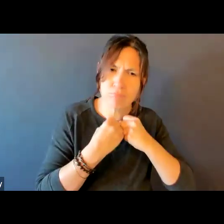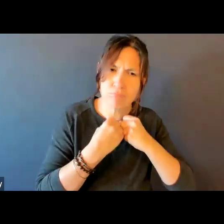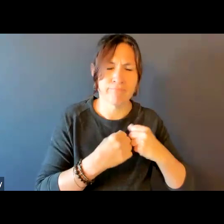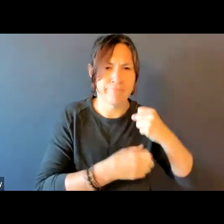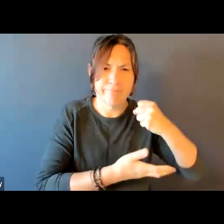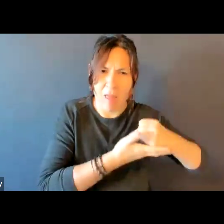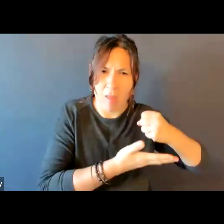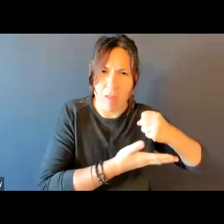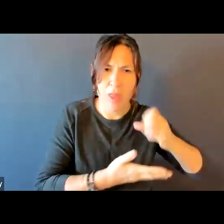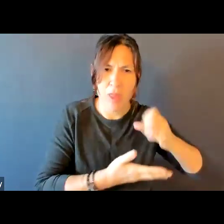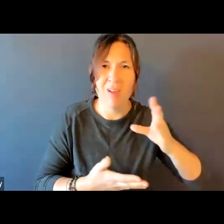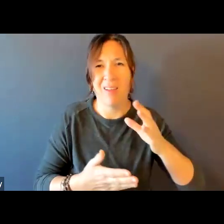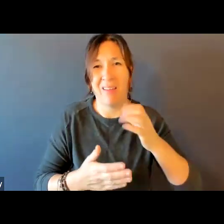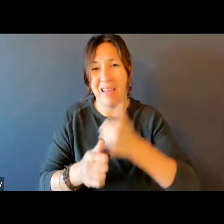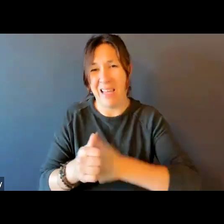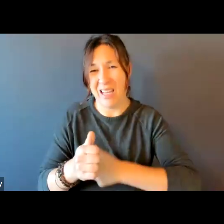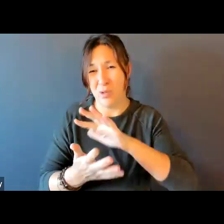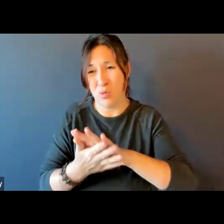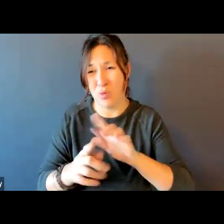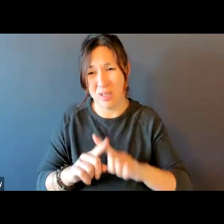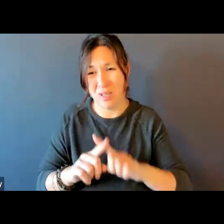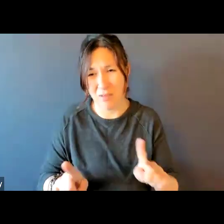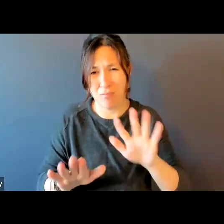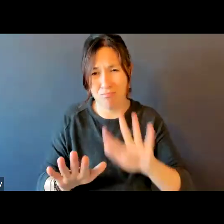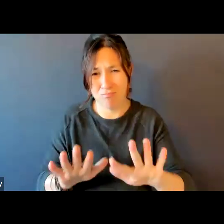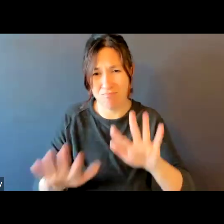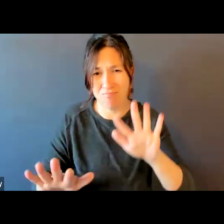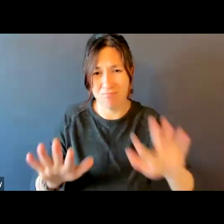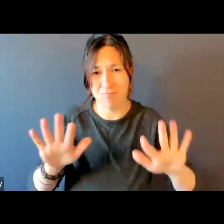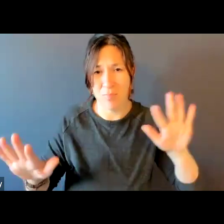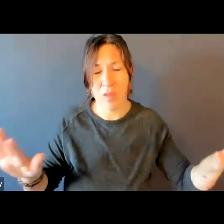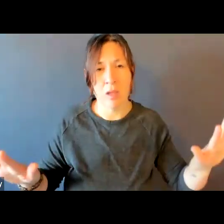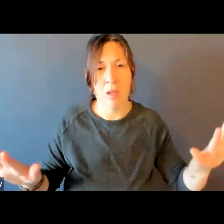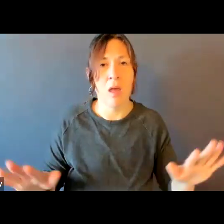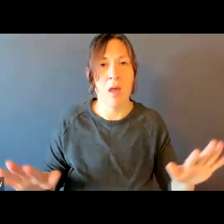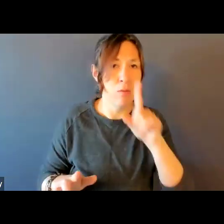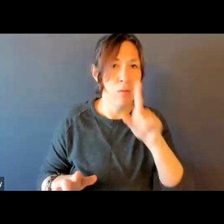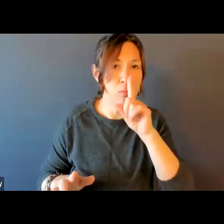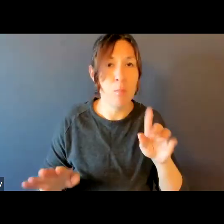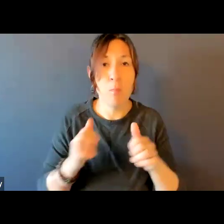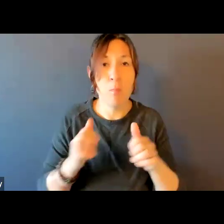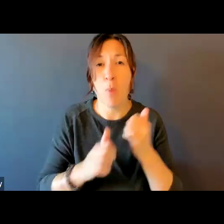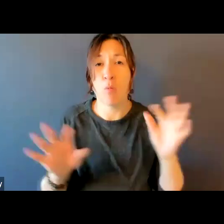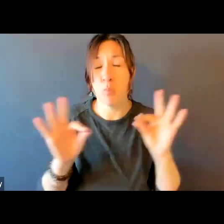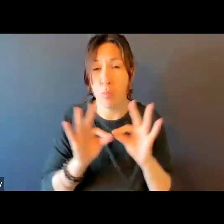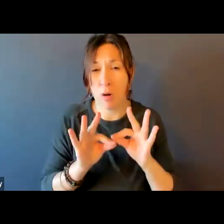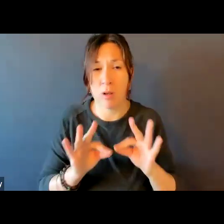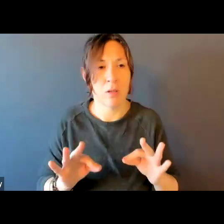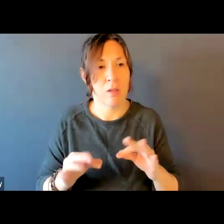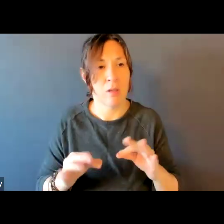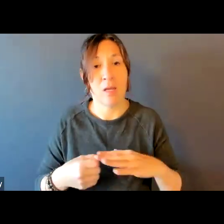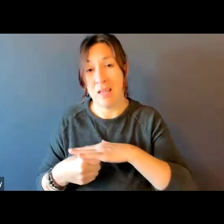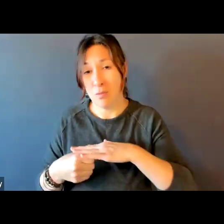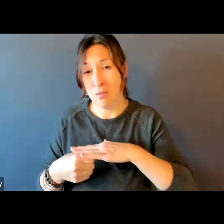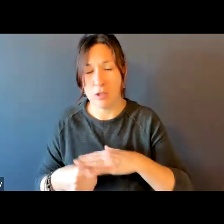different. And so the most important thing is that those of us in the district and the region spend time in the